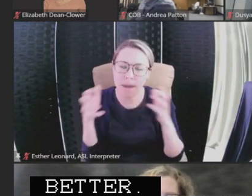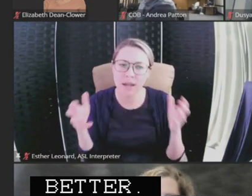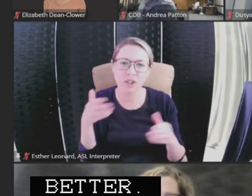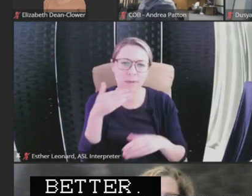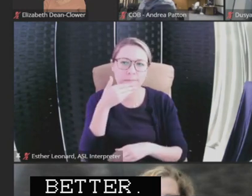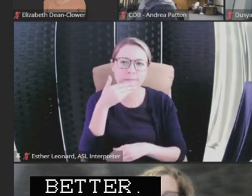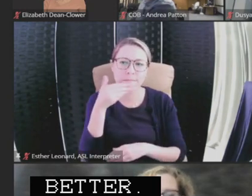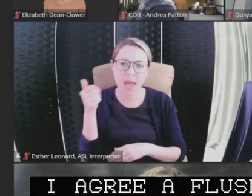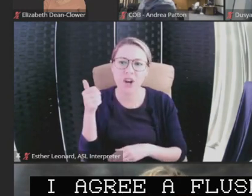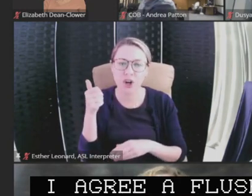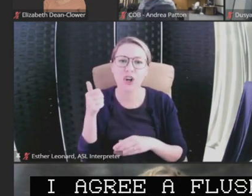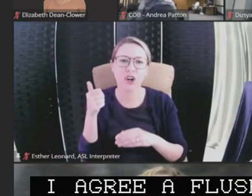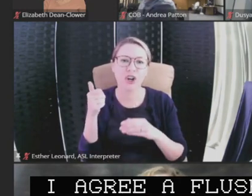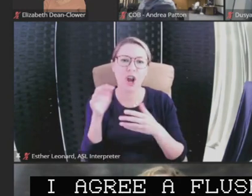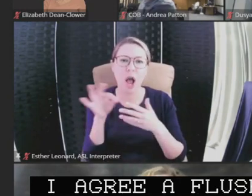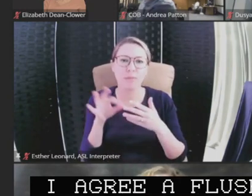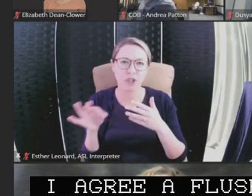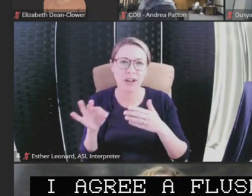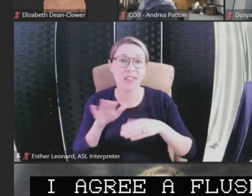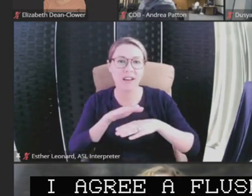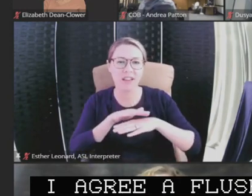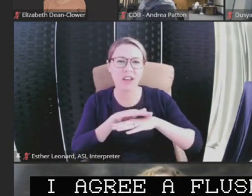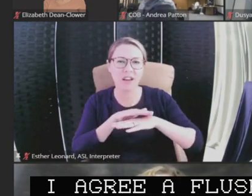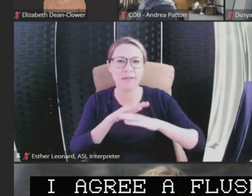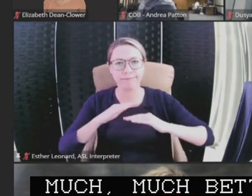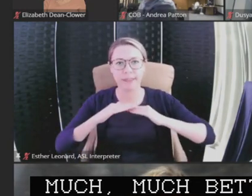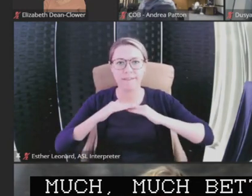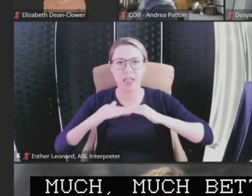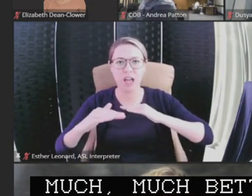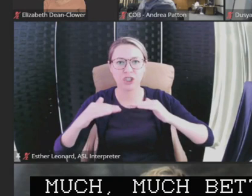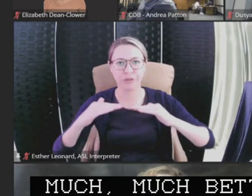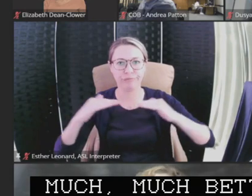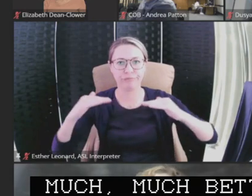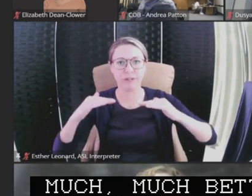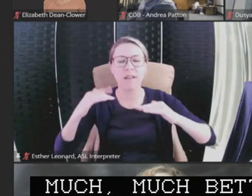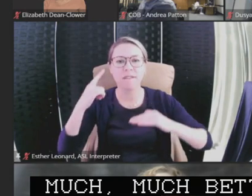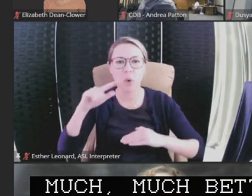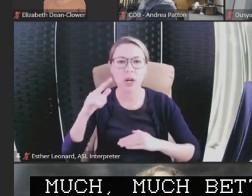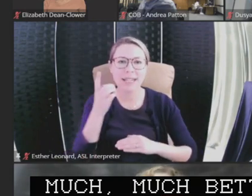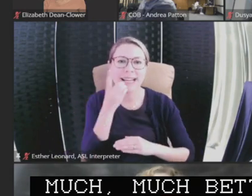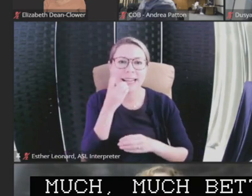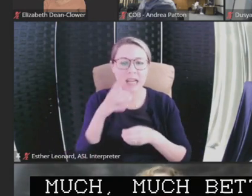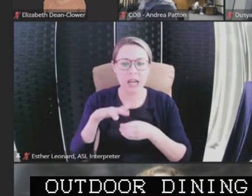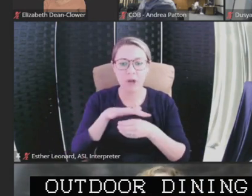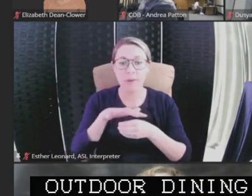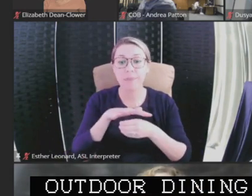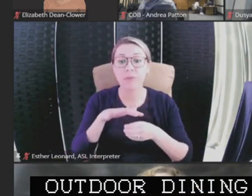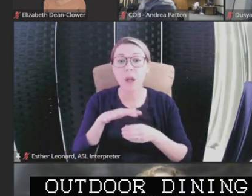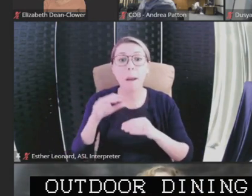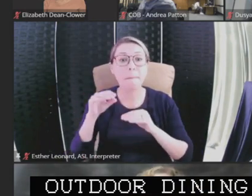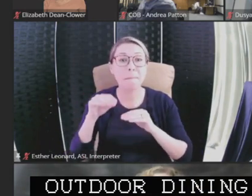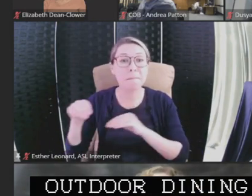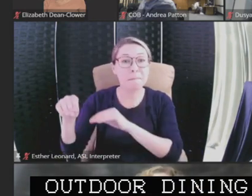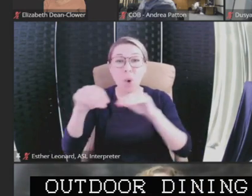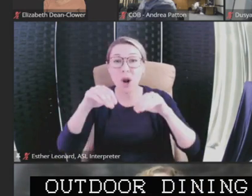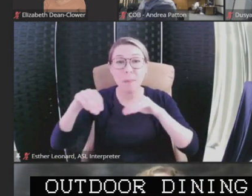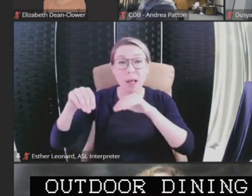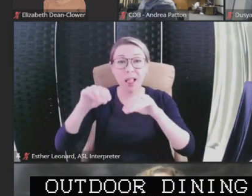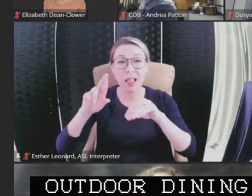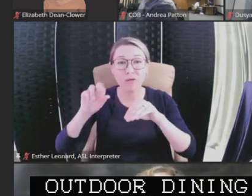for outdoor dining. The problem with a portable ramp is